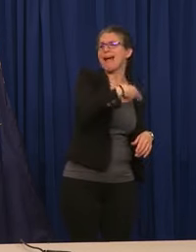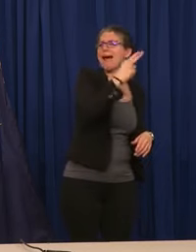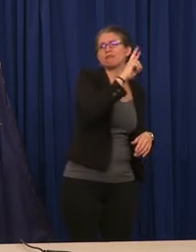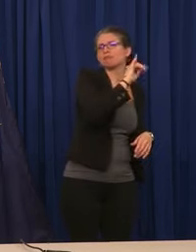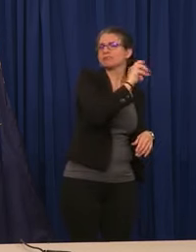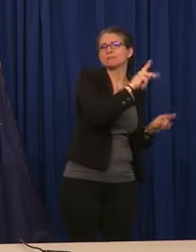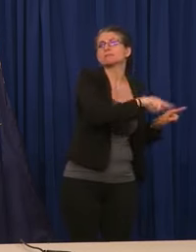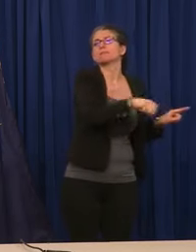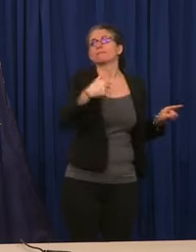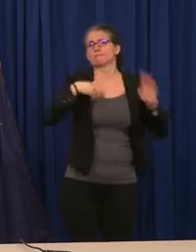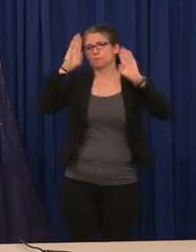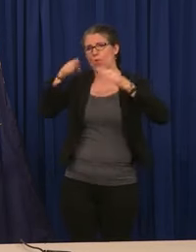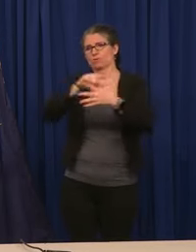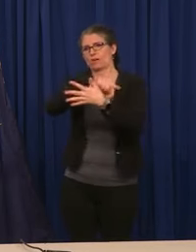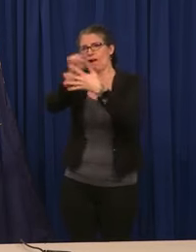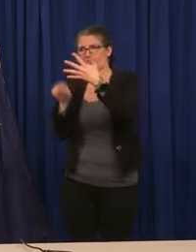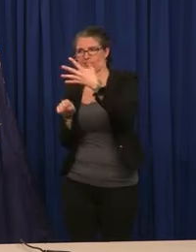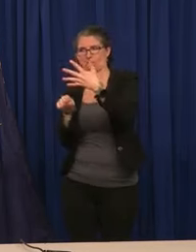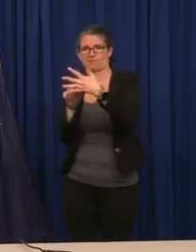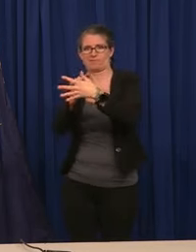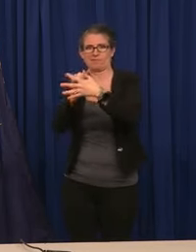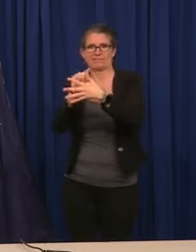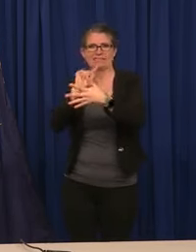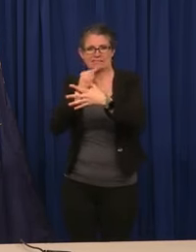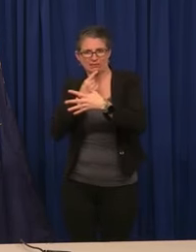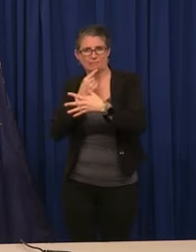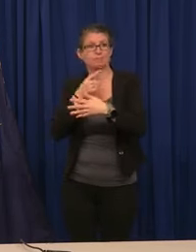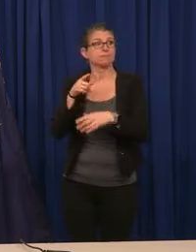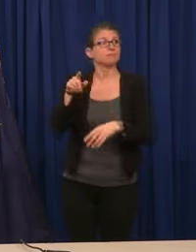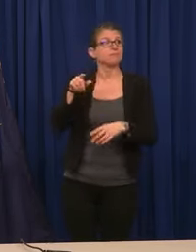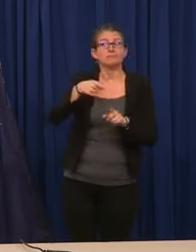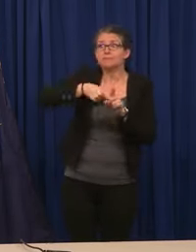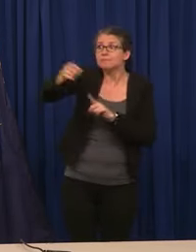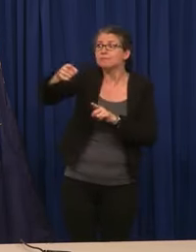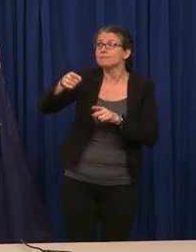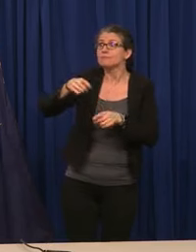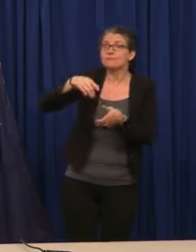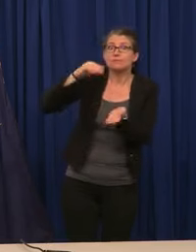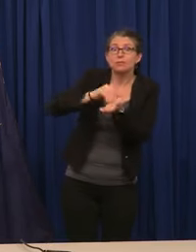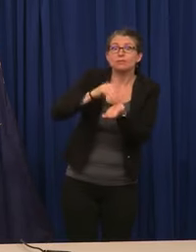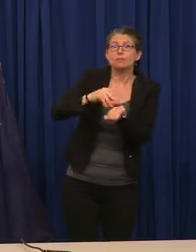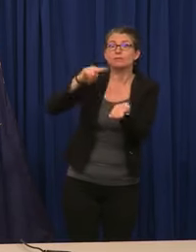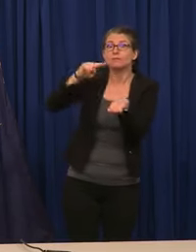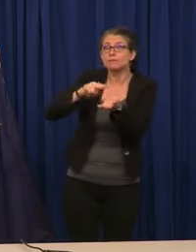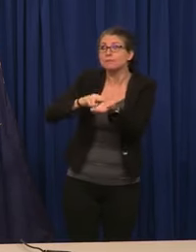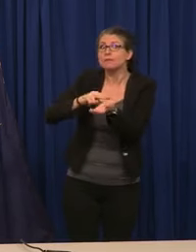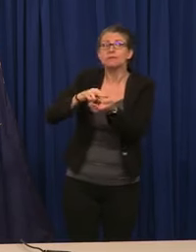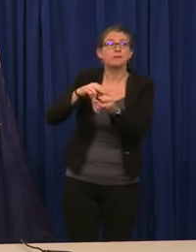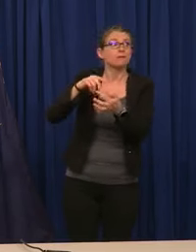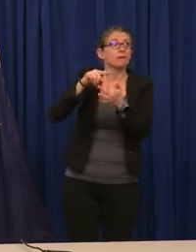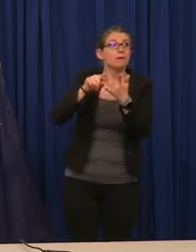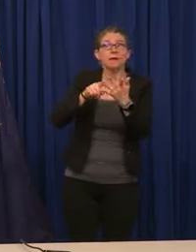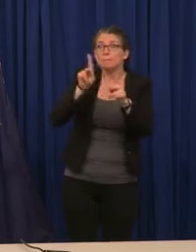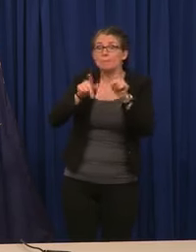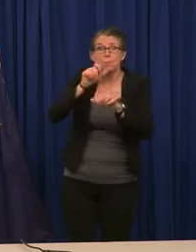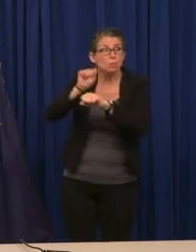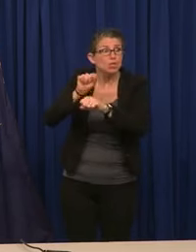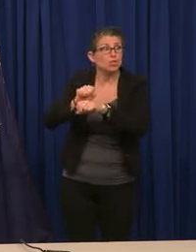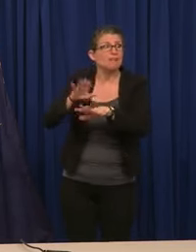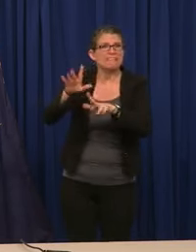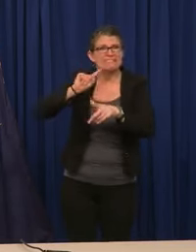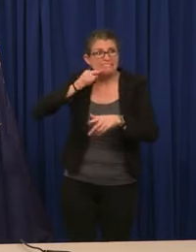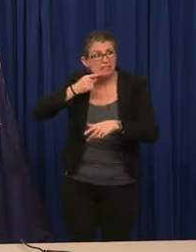A large reason for this exercise was, again, to have an emergency plan, a plan B in case a large number of folks at our